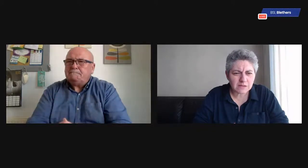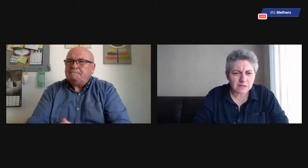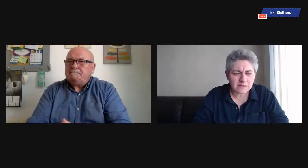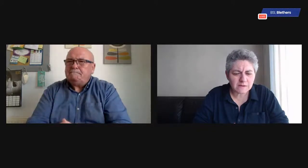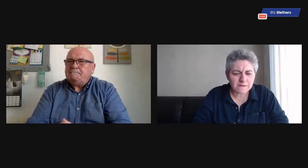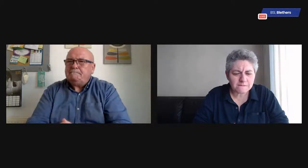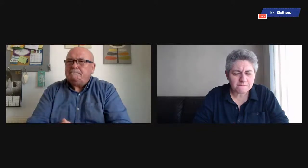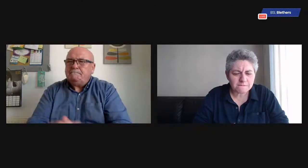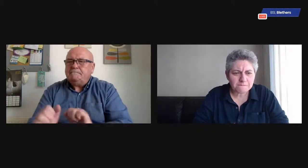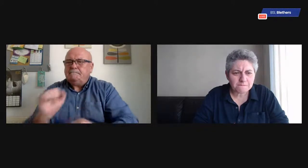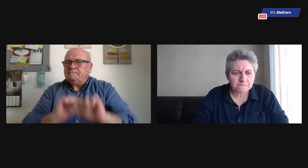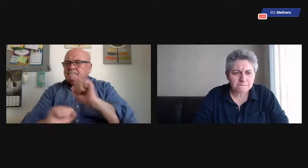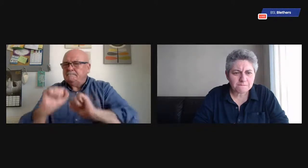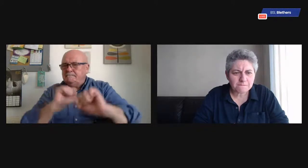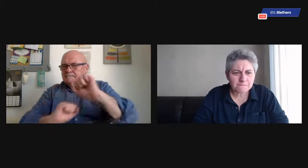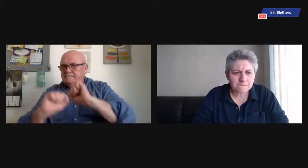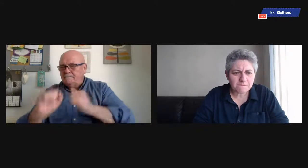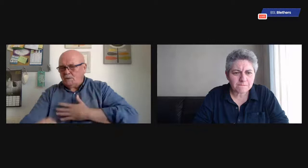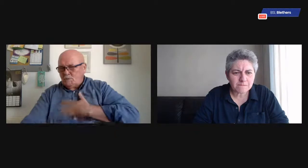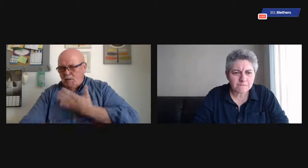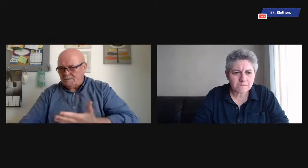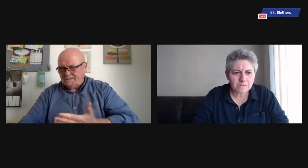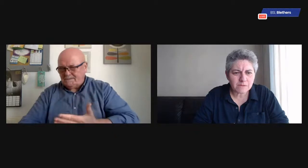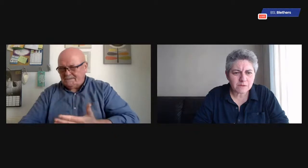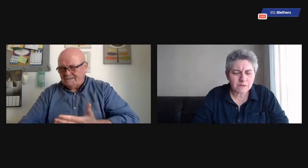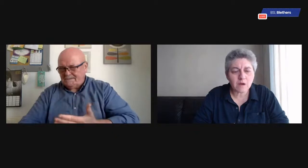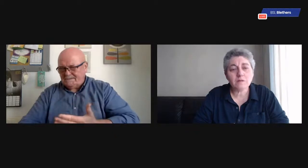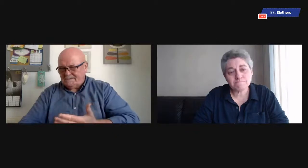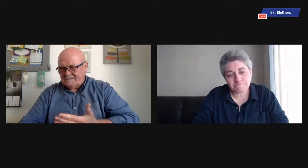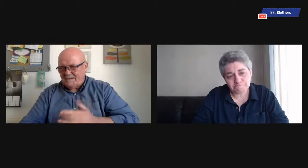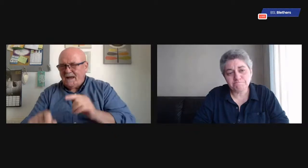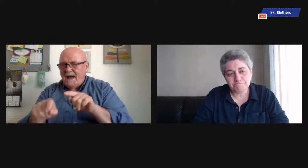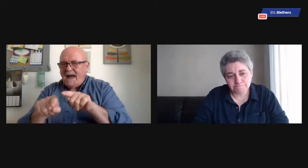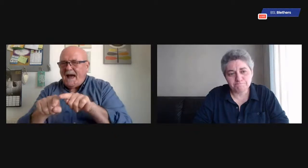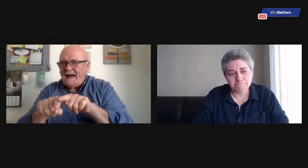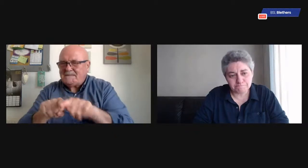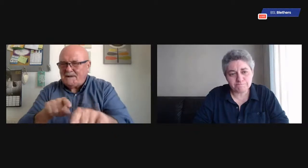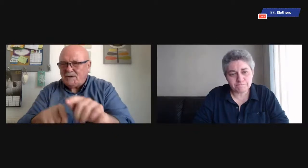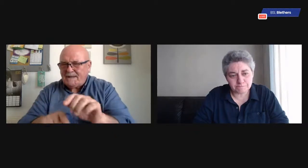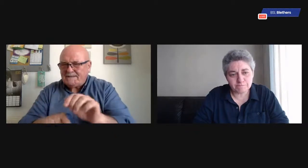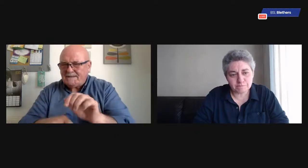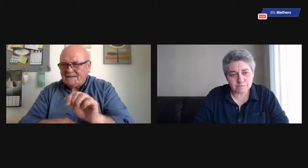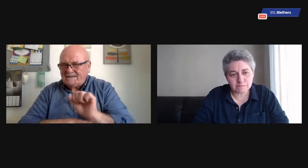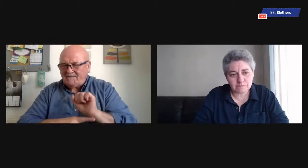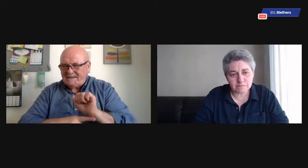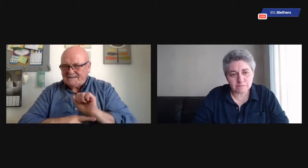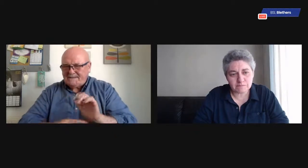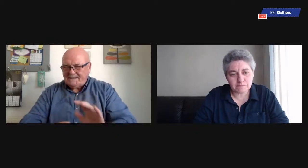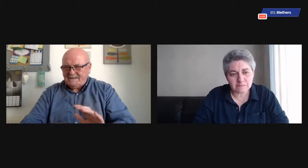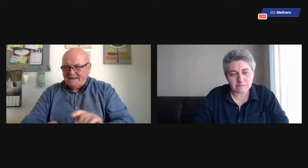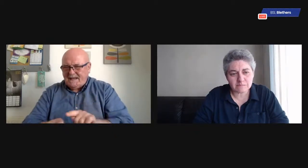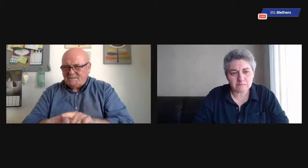Because I have met many deaf people who were very defensive. They didn't want it,